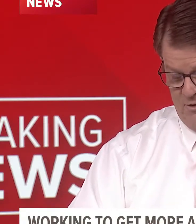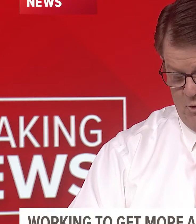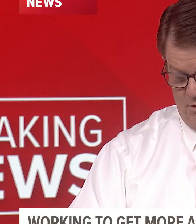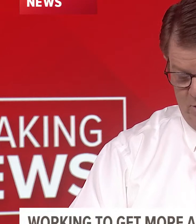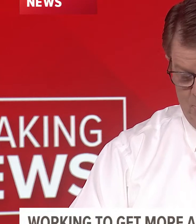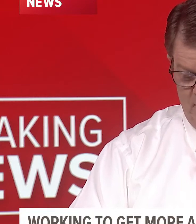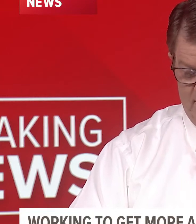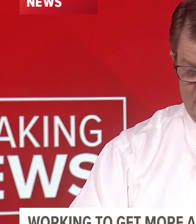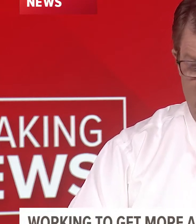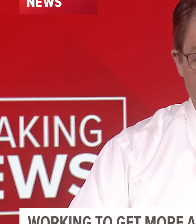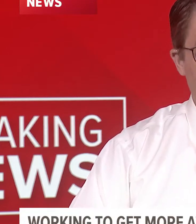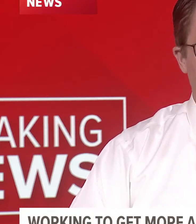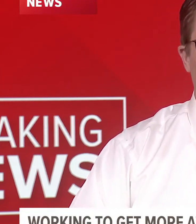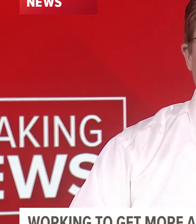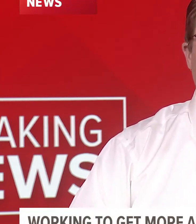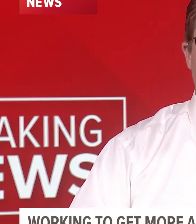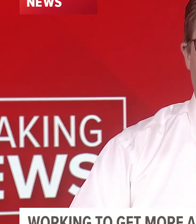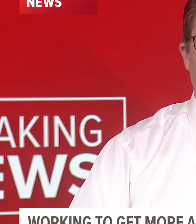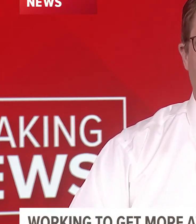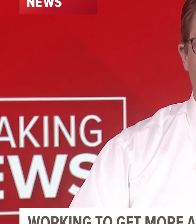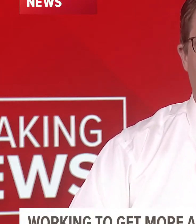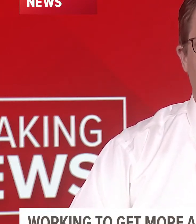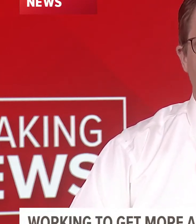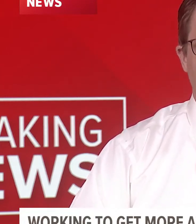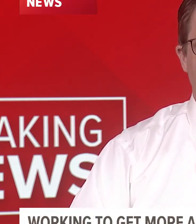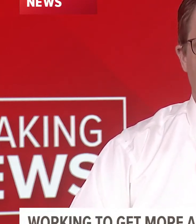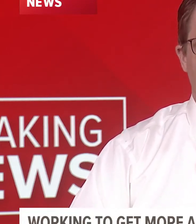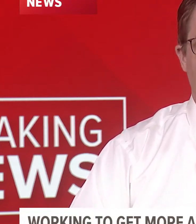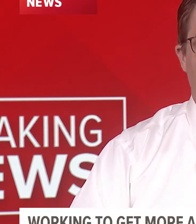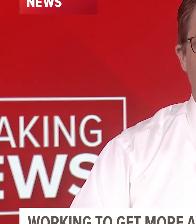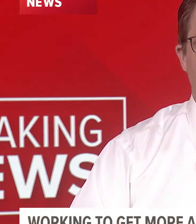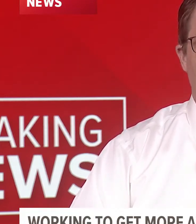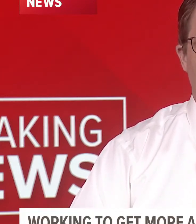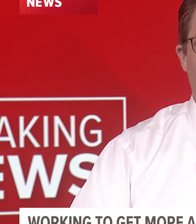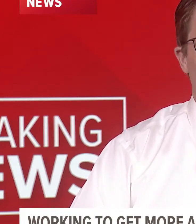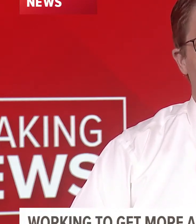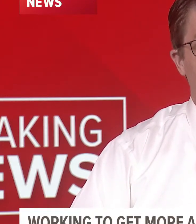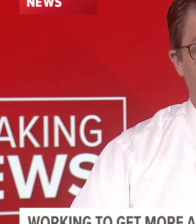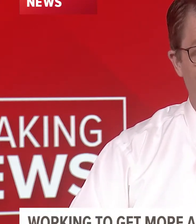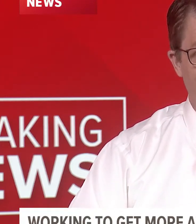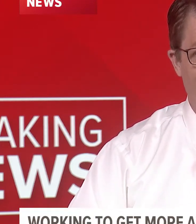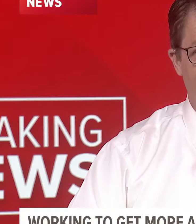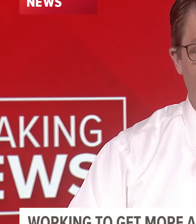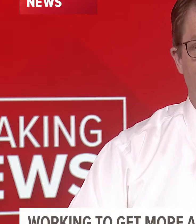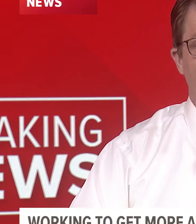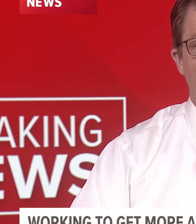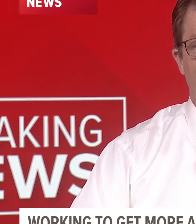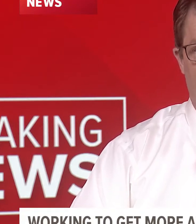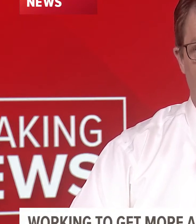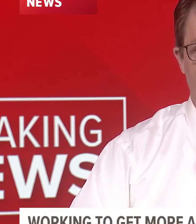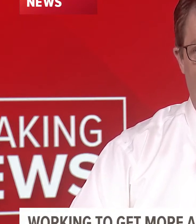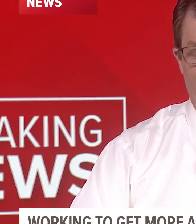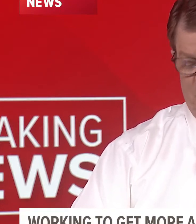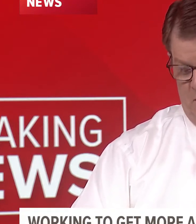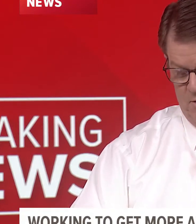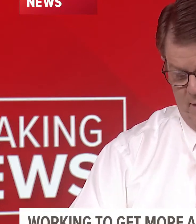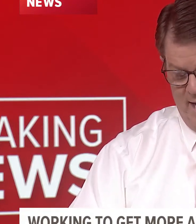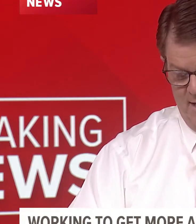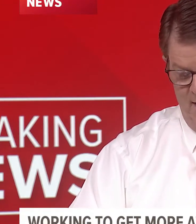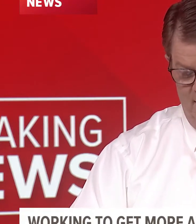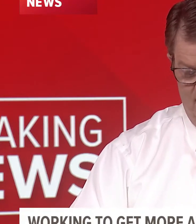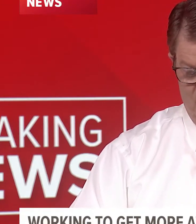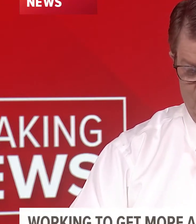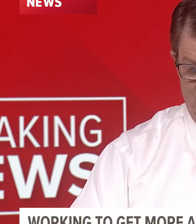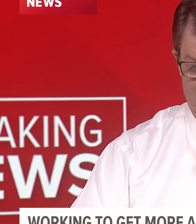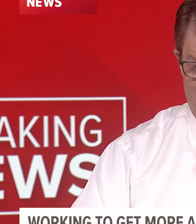over the last 2 or 3 weeks. A lot of waiting time at some of those testing sites, not only to get tested, but to get those test results